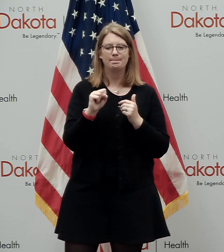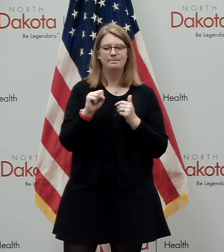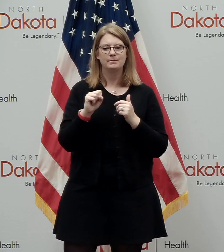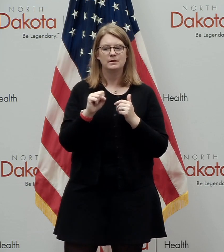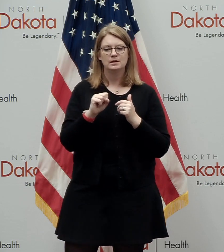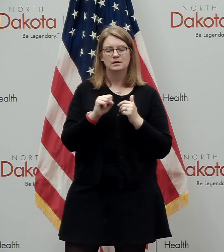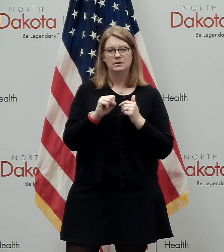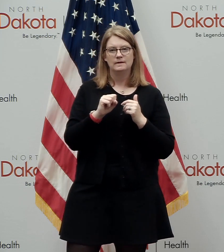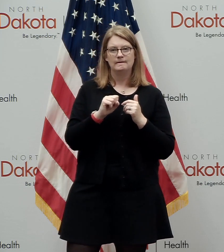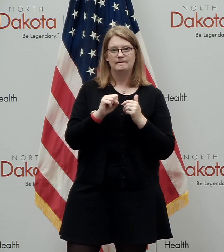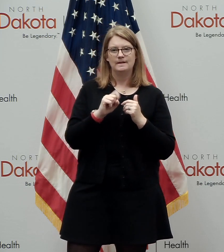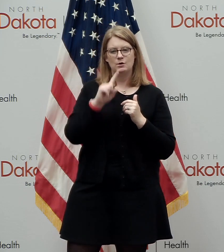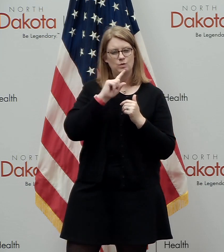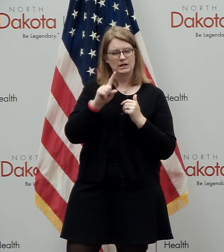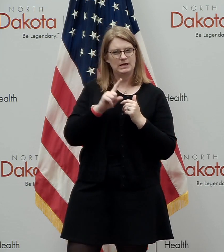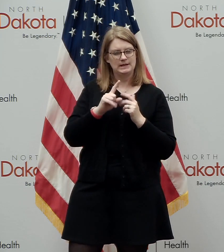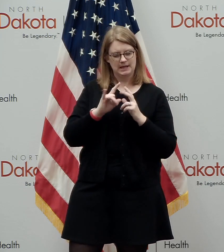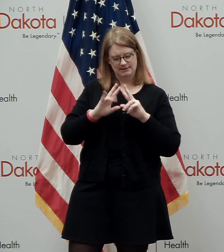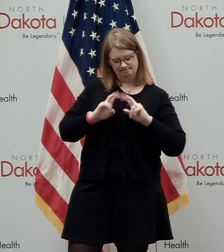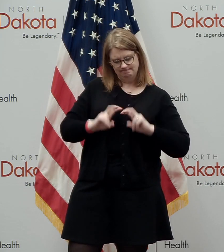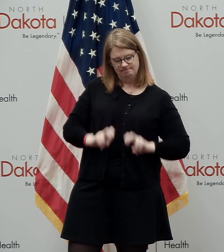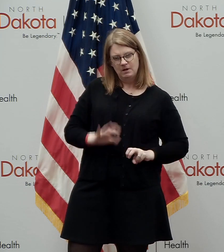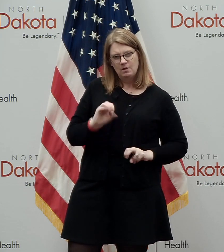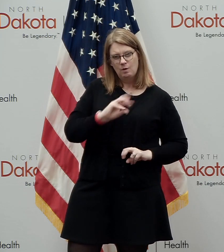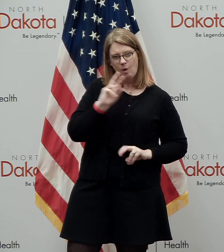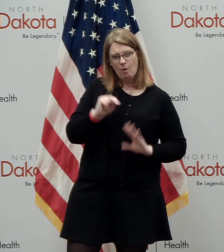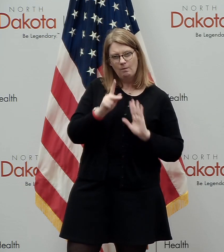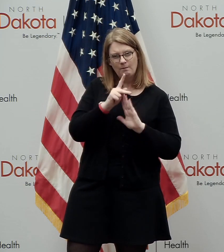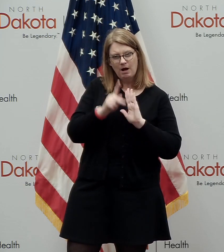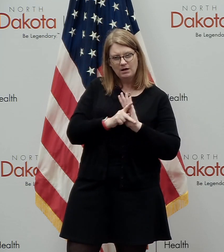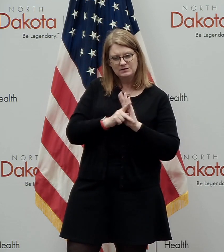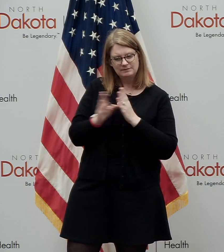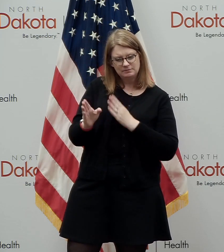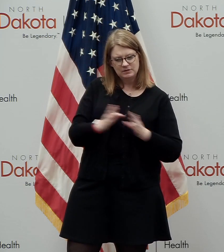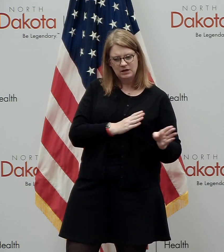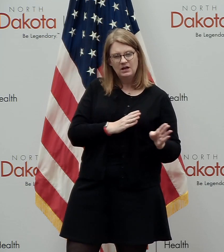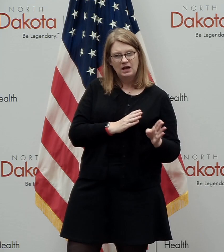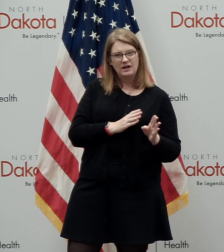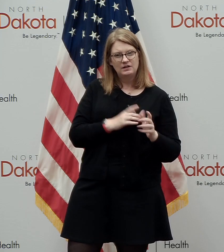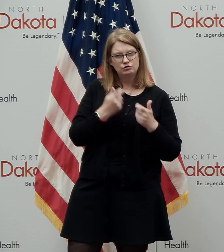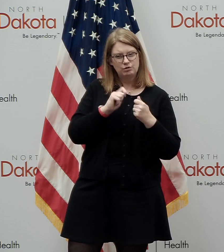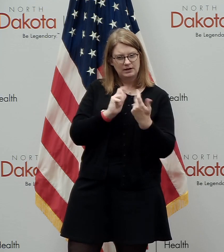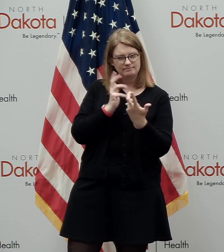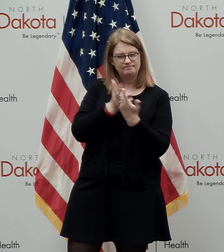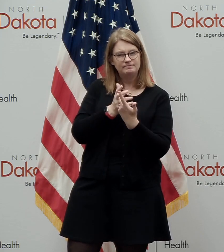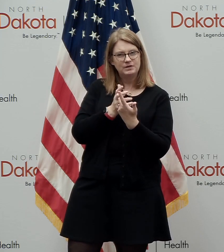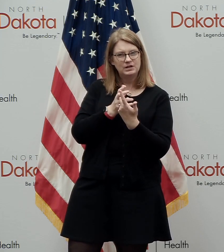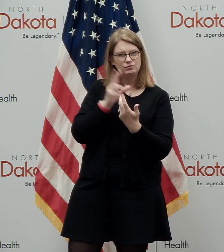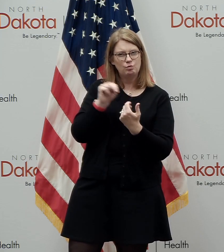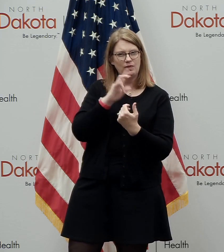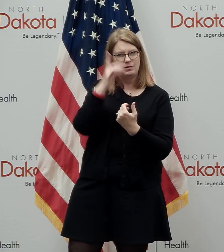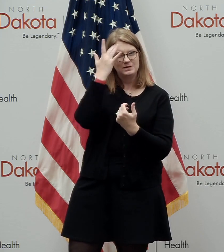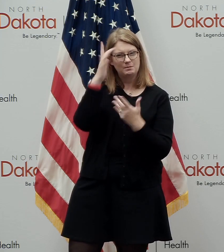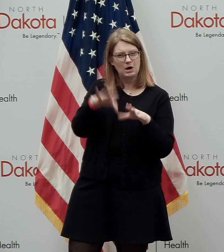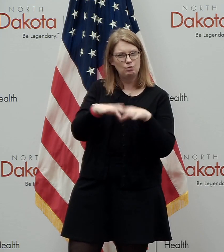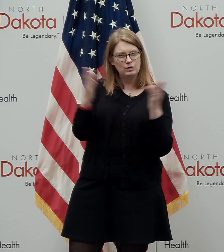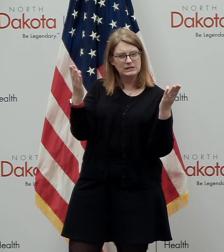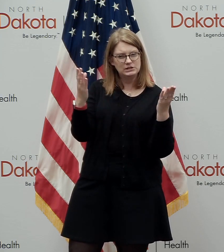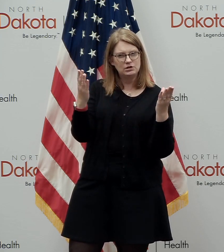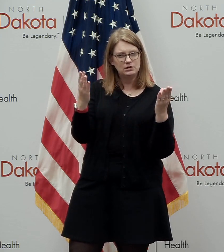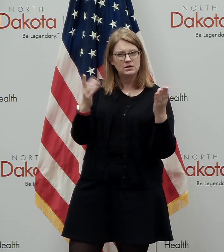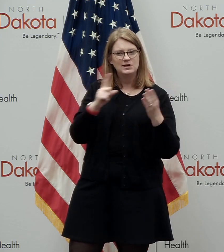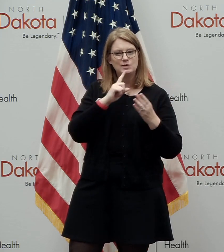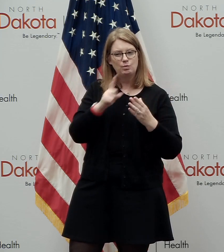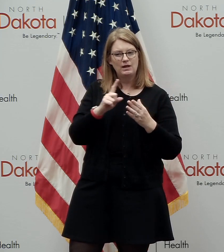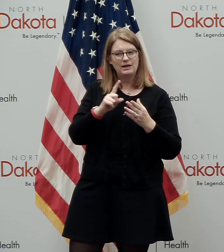own policies, their own strategies. They're aligning with North Dakota Smart Restart, but they want to address the higher concentrations of